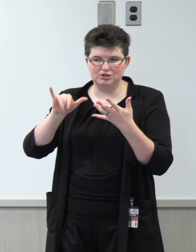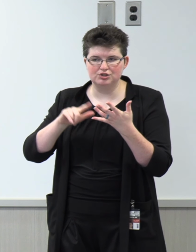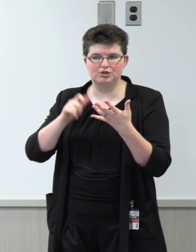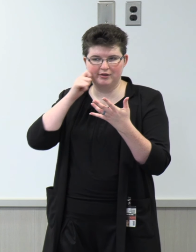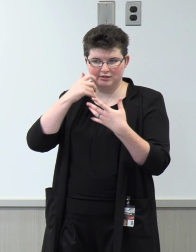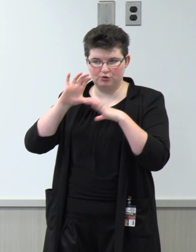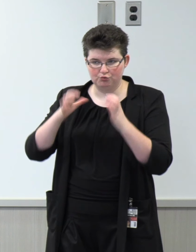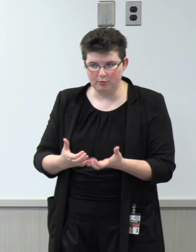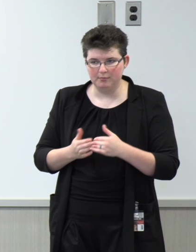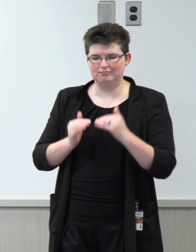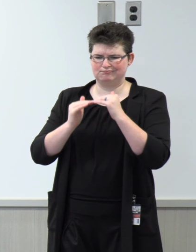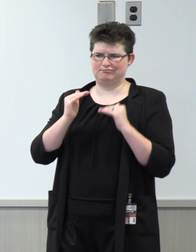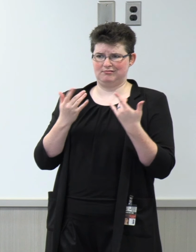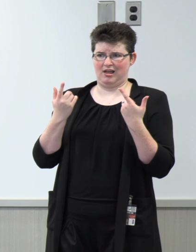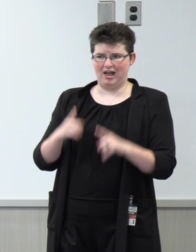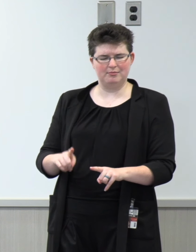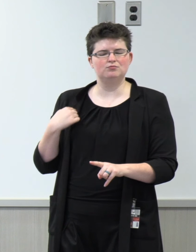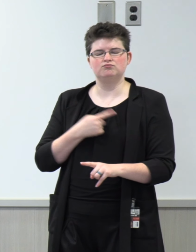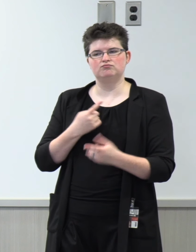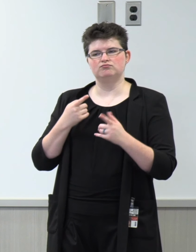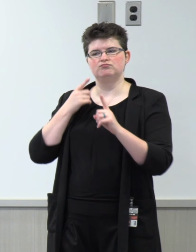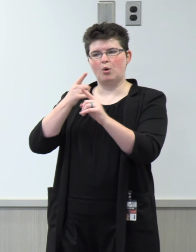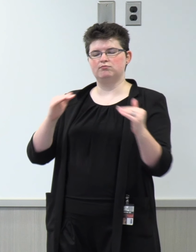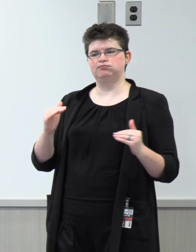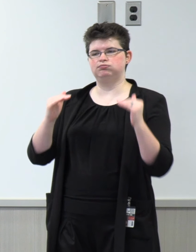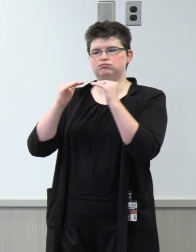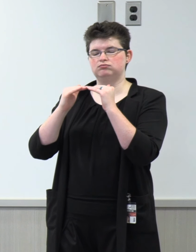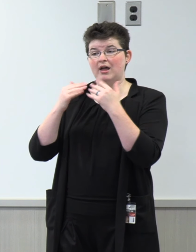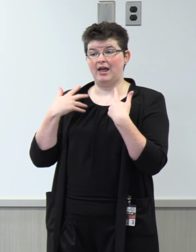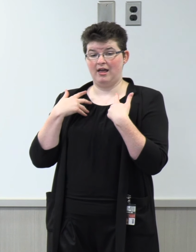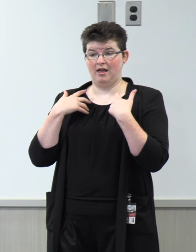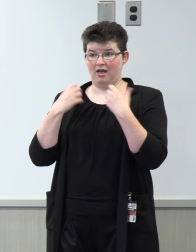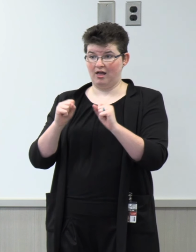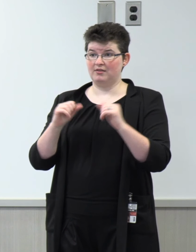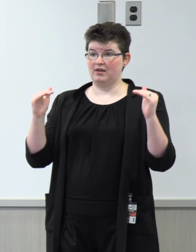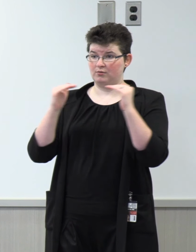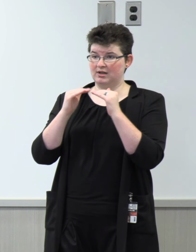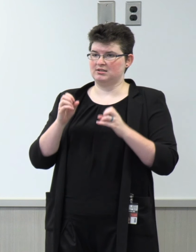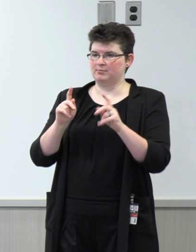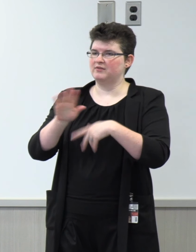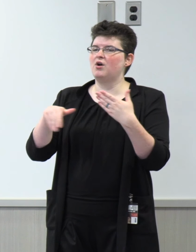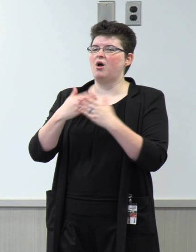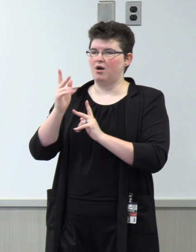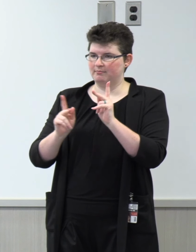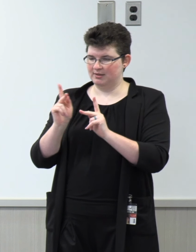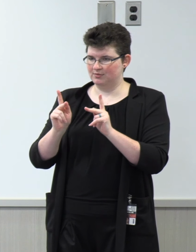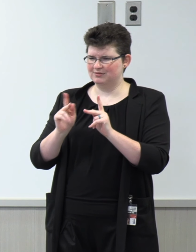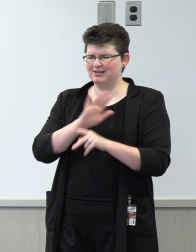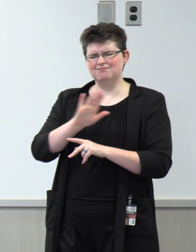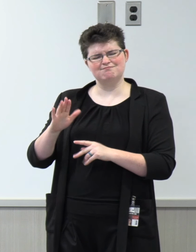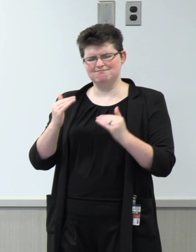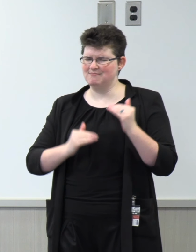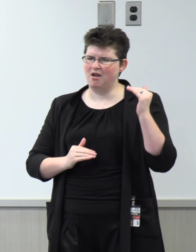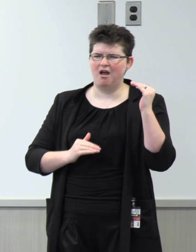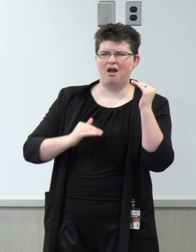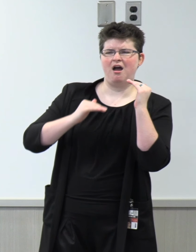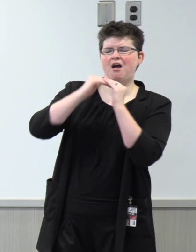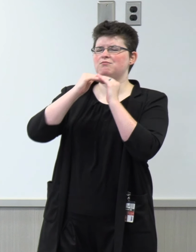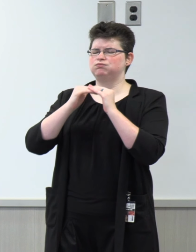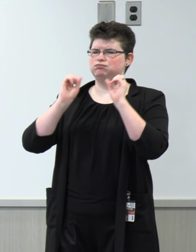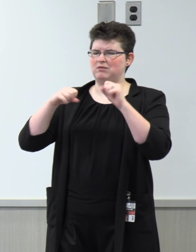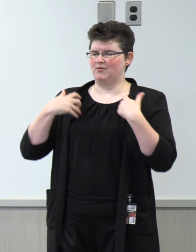group. Whereas health equity is the opportunity for all people to attain their highest level of health that can